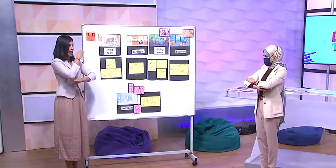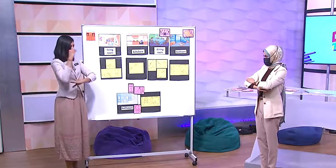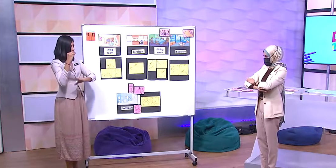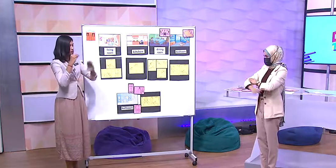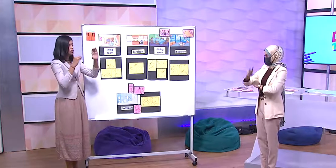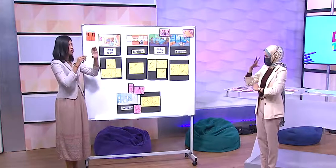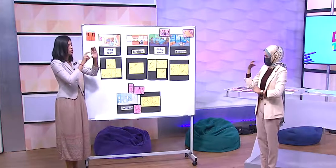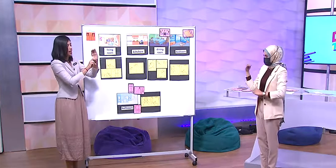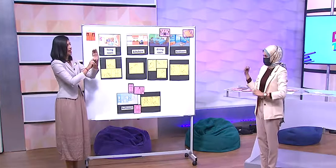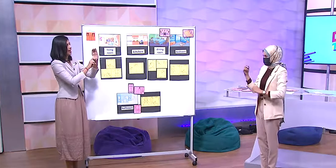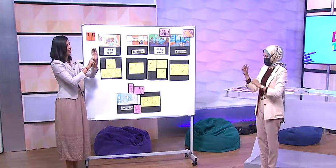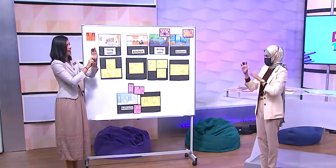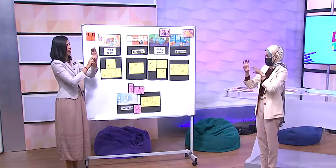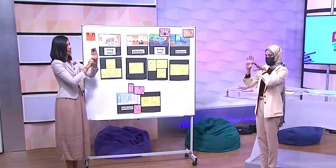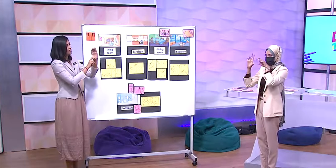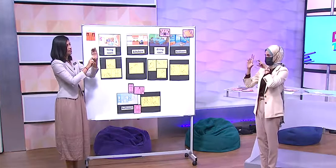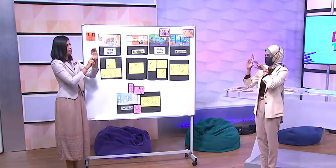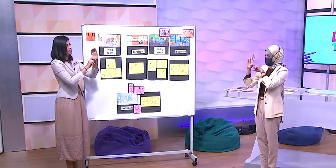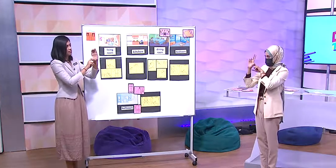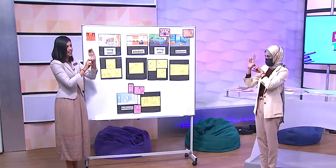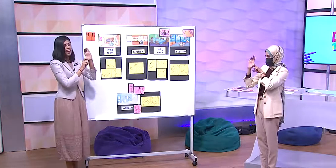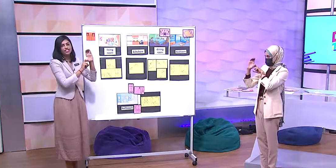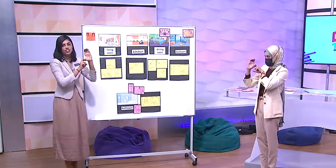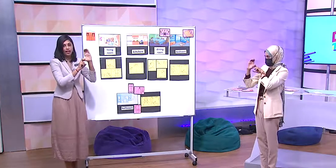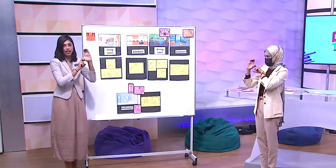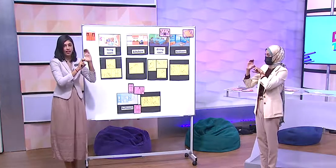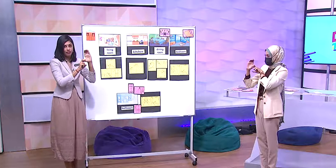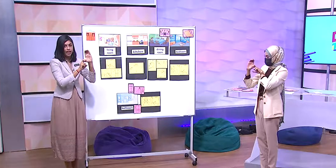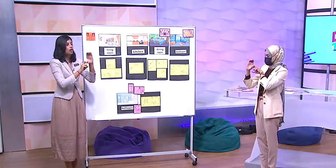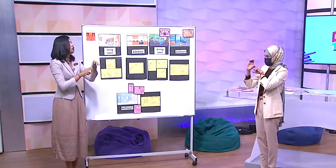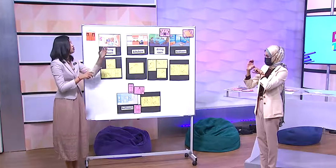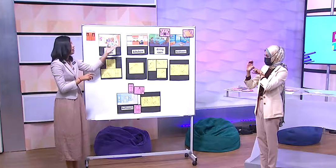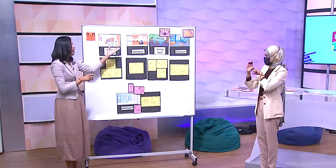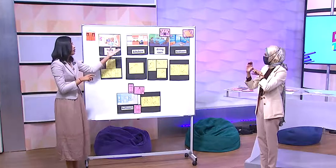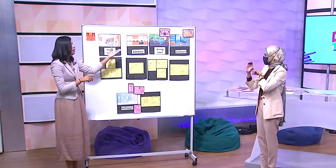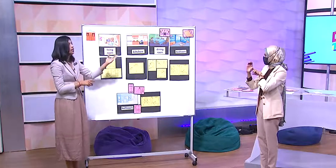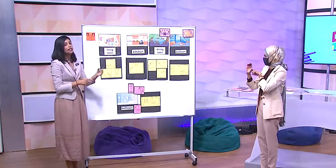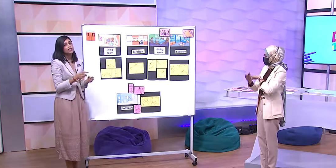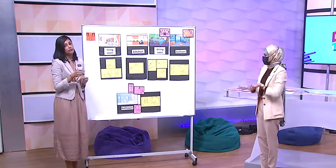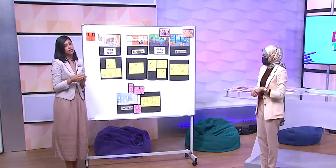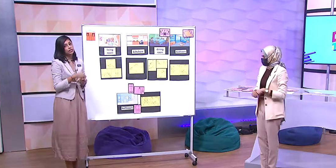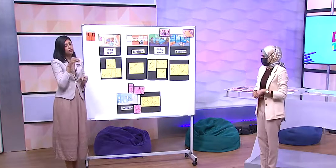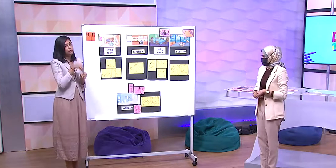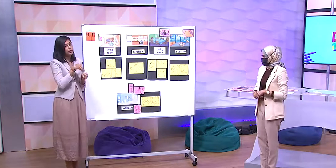And chair. And chair. Yes, chair. All right. So, that will definitely be in